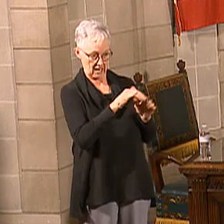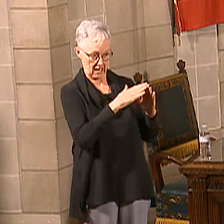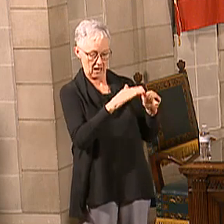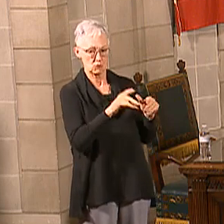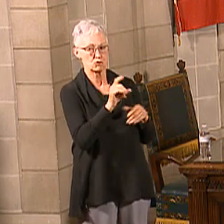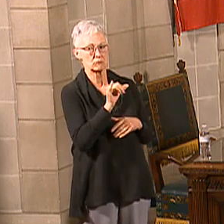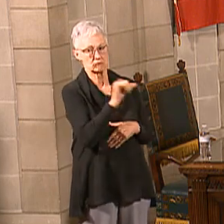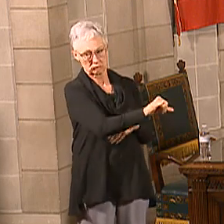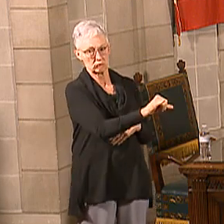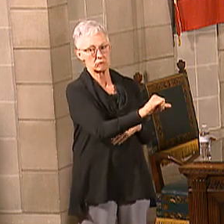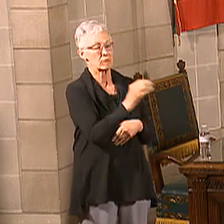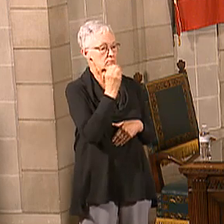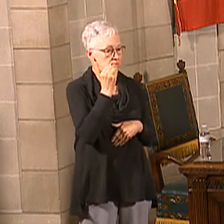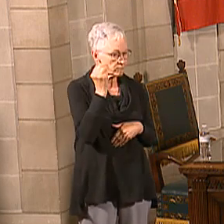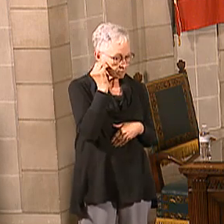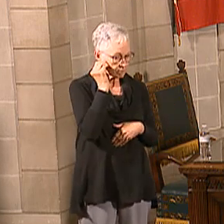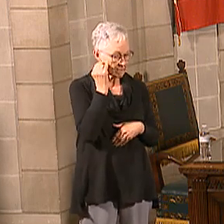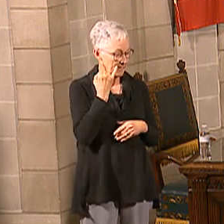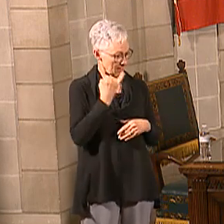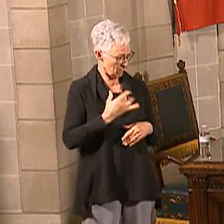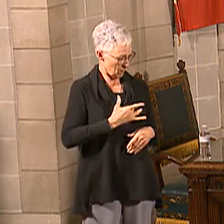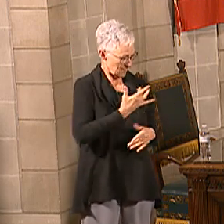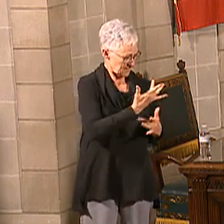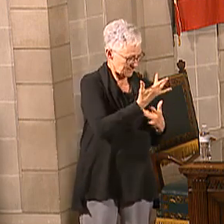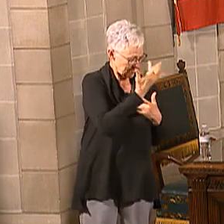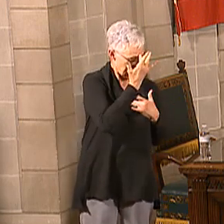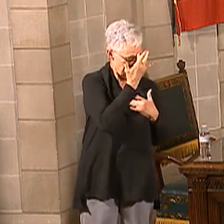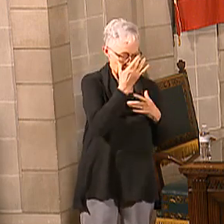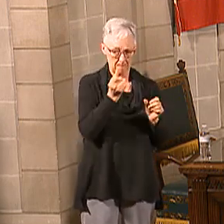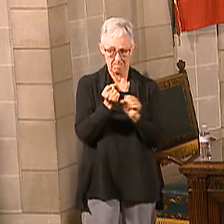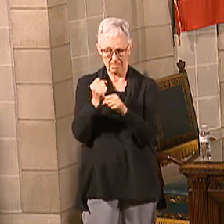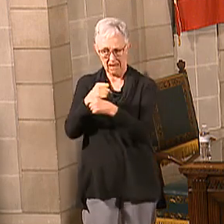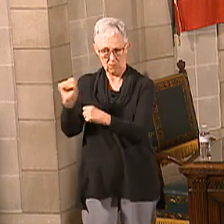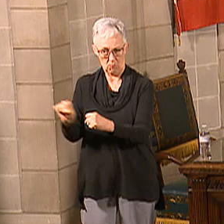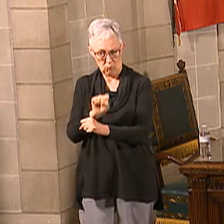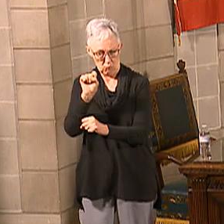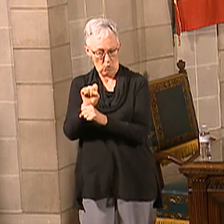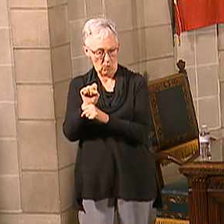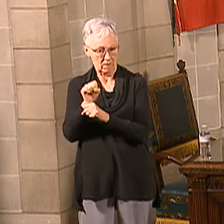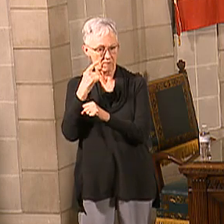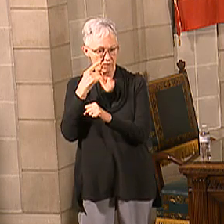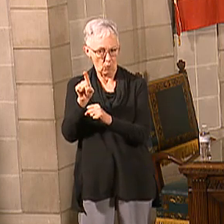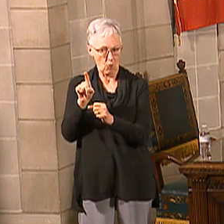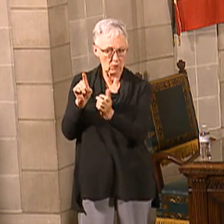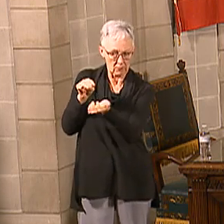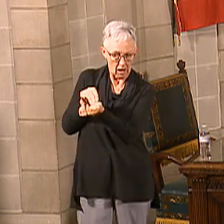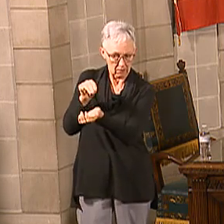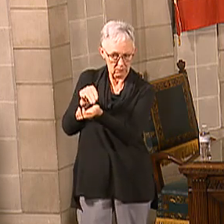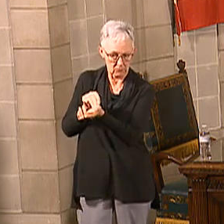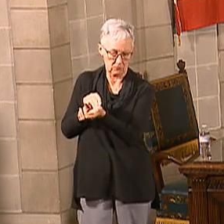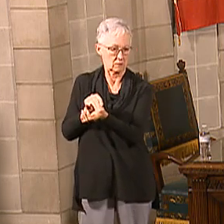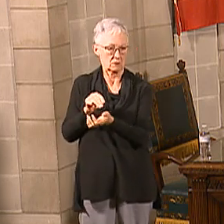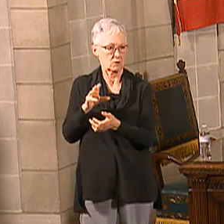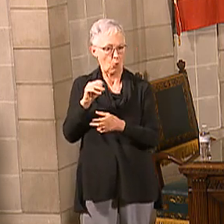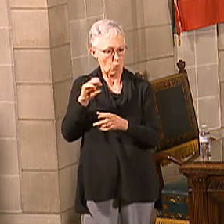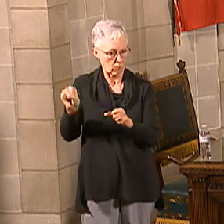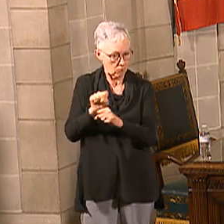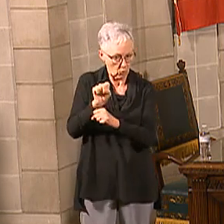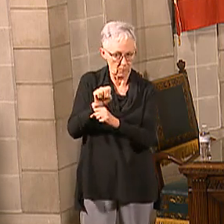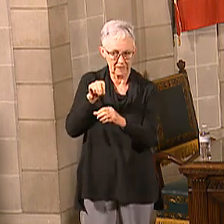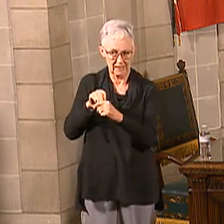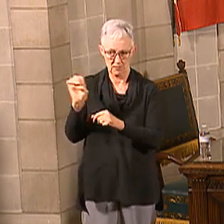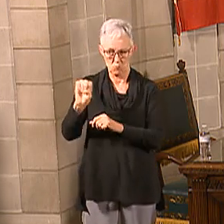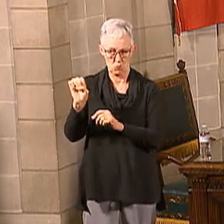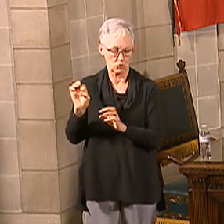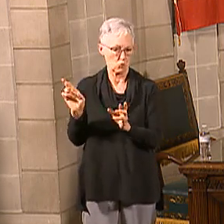just go into a clinic, don't just go into an emergency room. Make an appointment so they can keep you isolated. And then you will be tested for influenza A